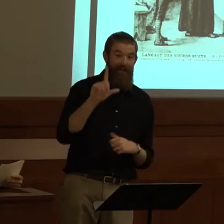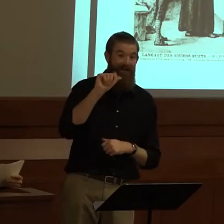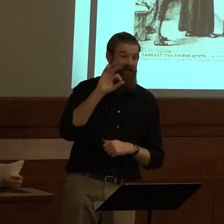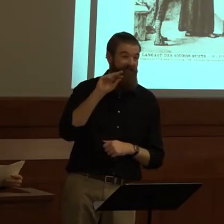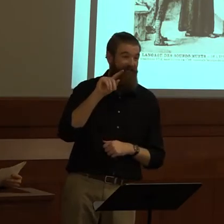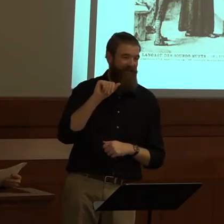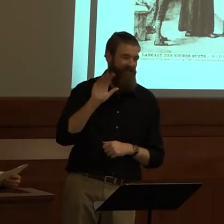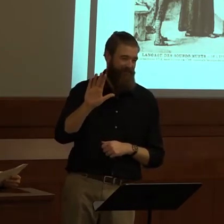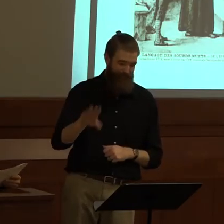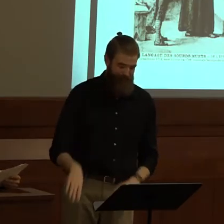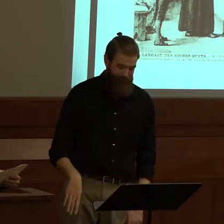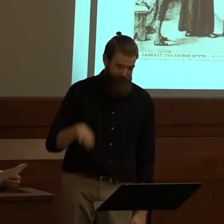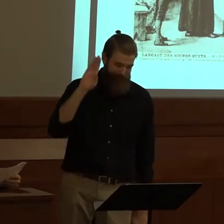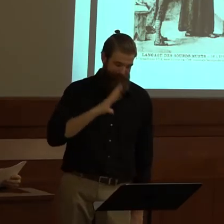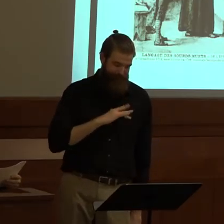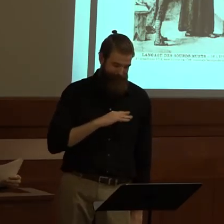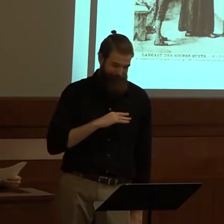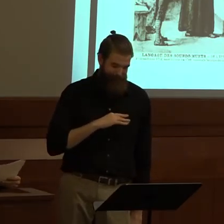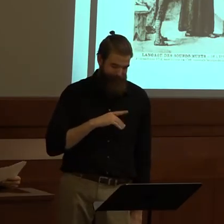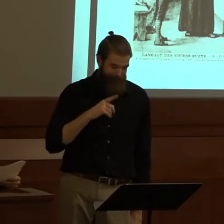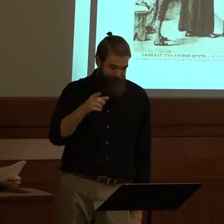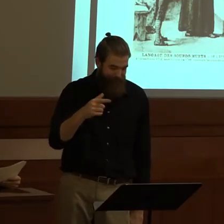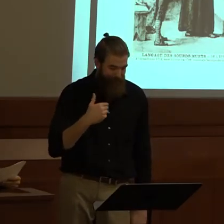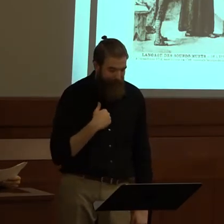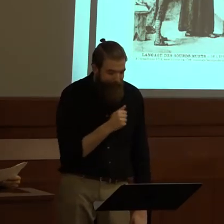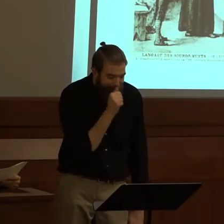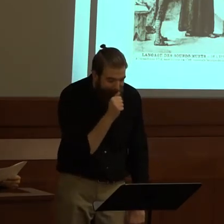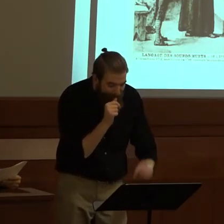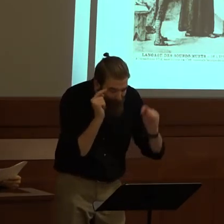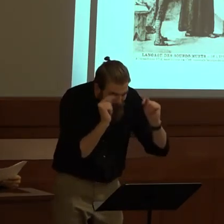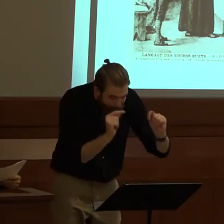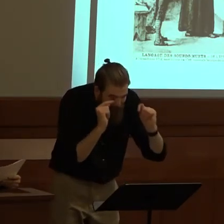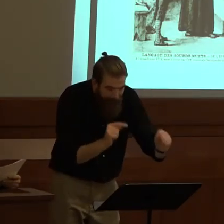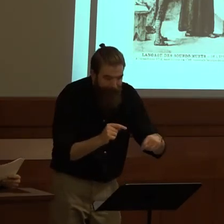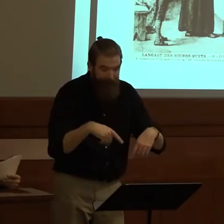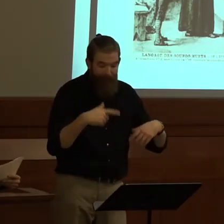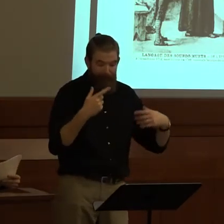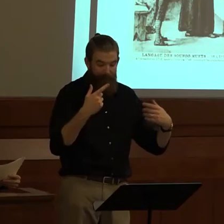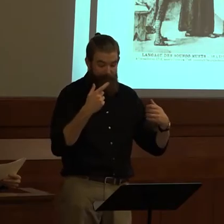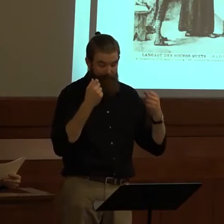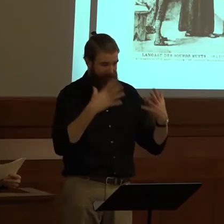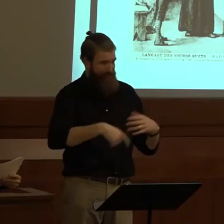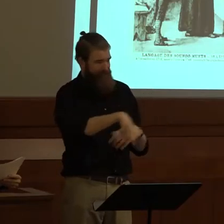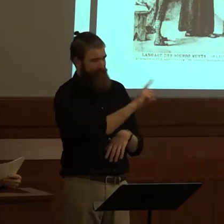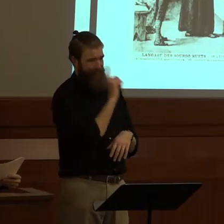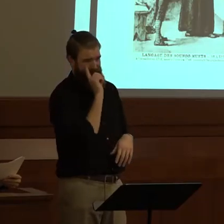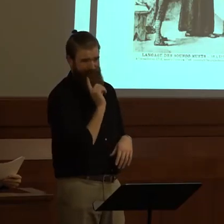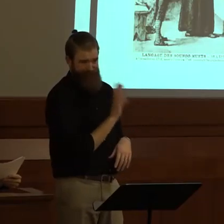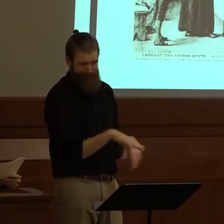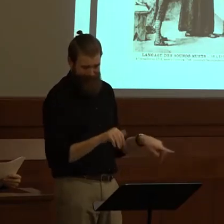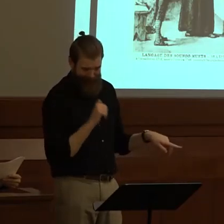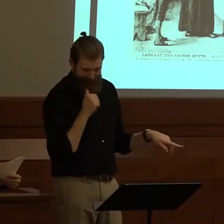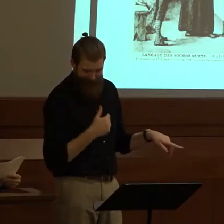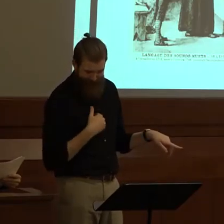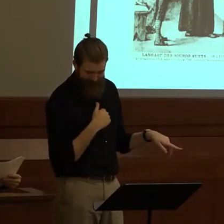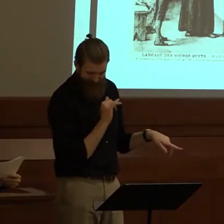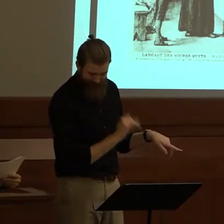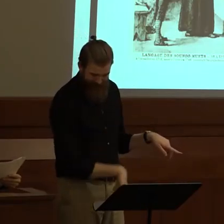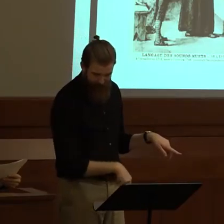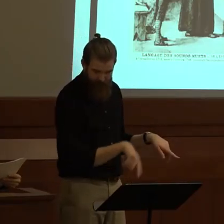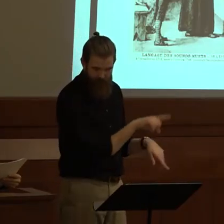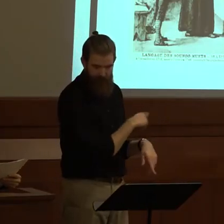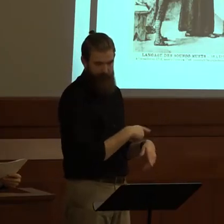deaf children simply failed to reach his level of spoken and written language. Learning French was difficult for deaf